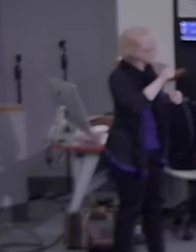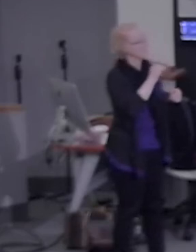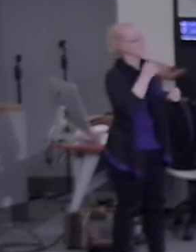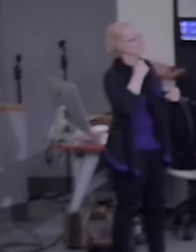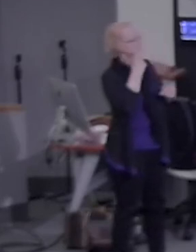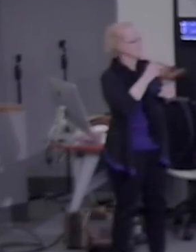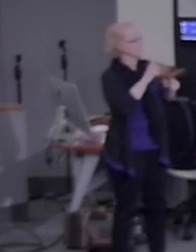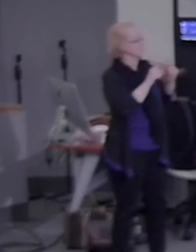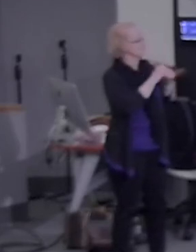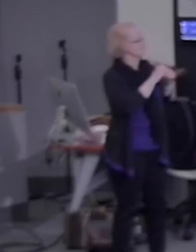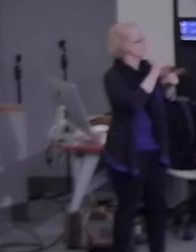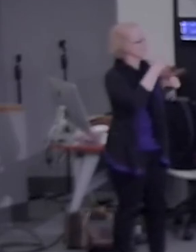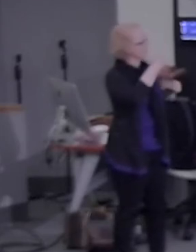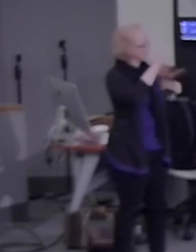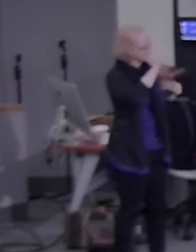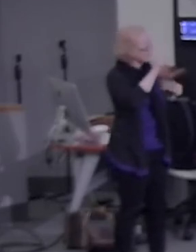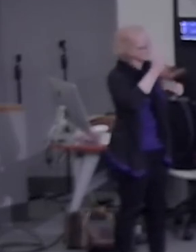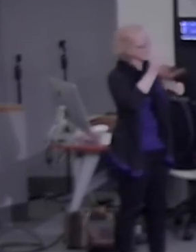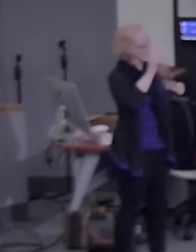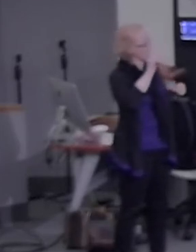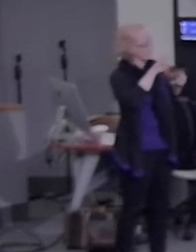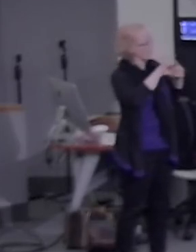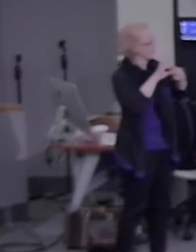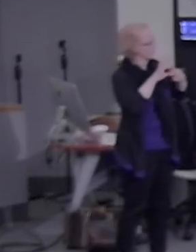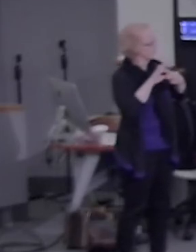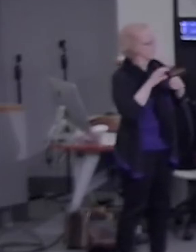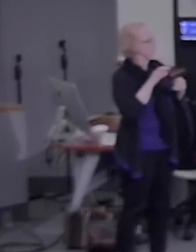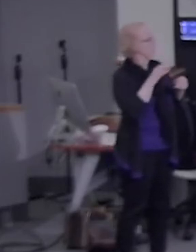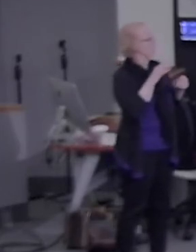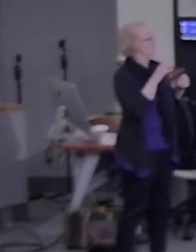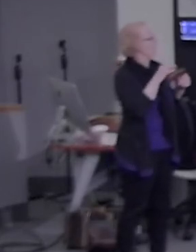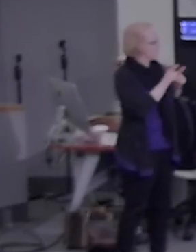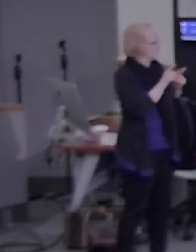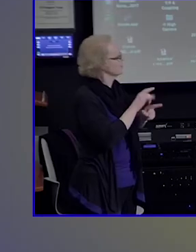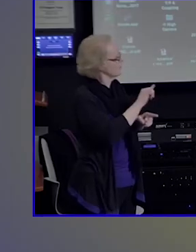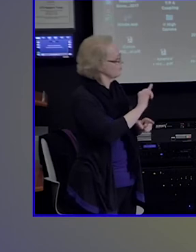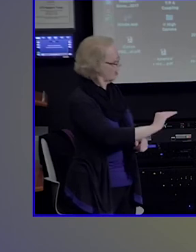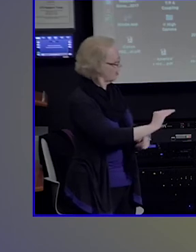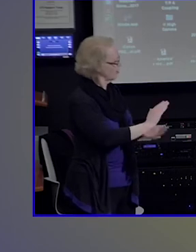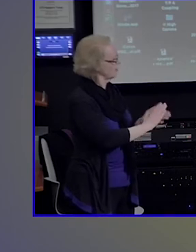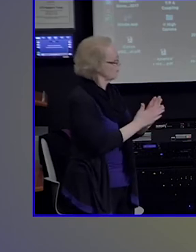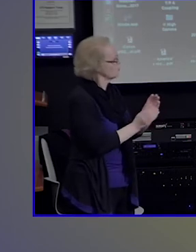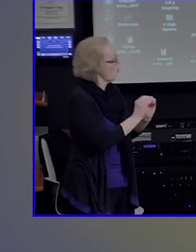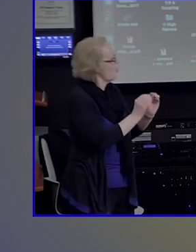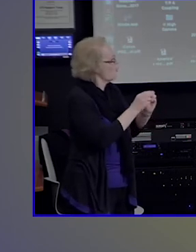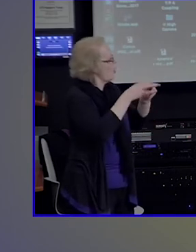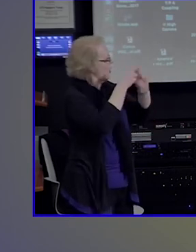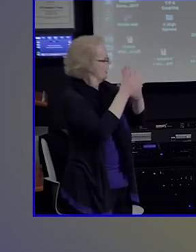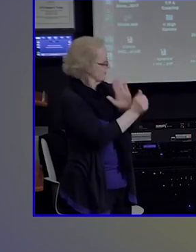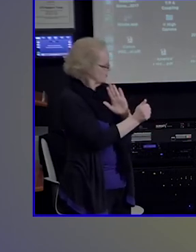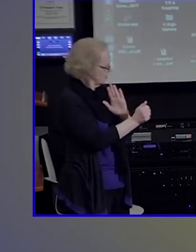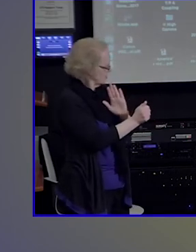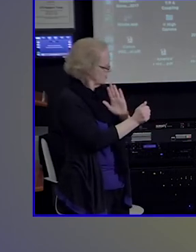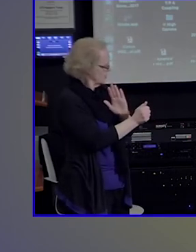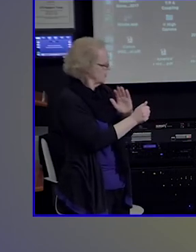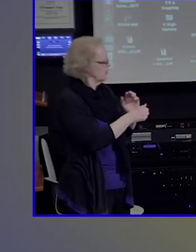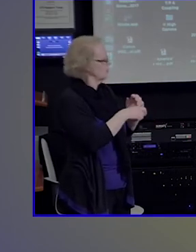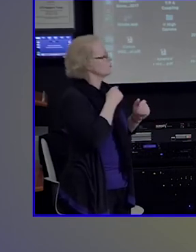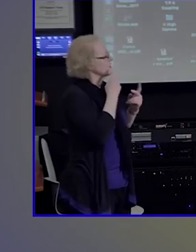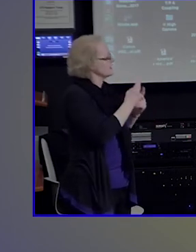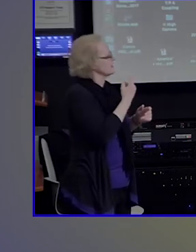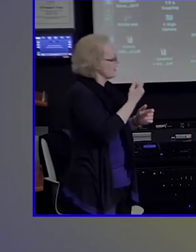in theta gamma coupling as the child becomes more expert and so you're seeing something